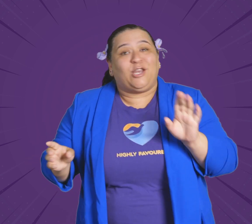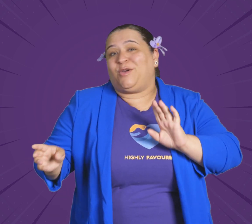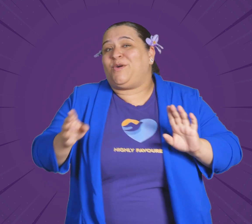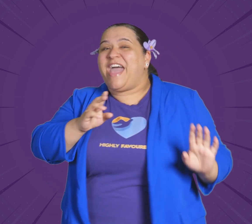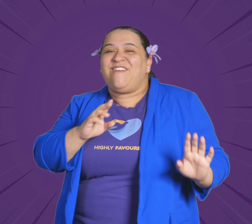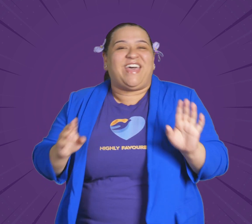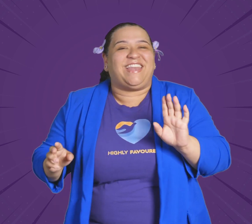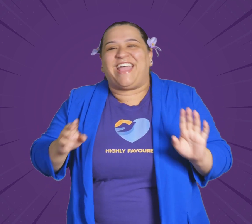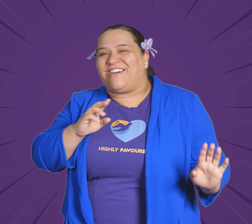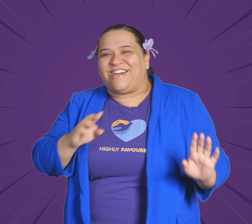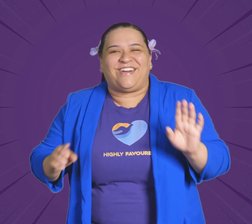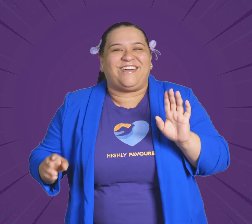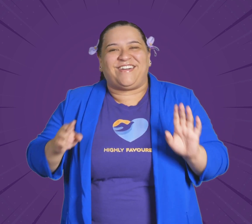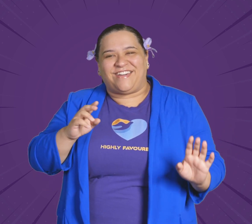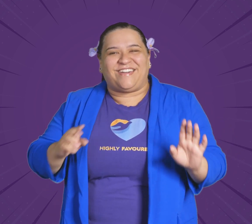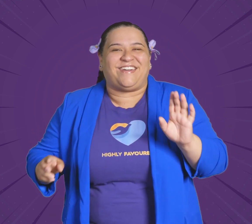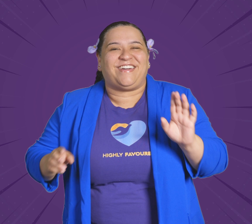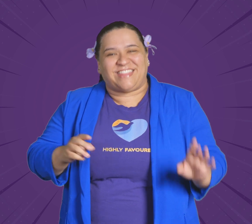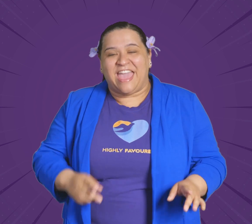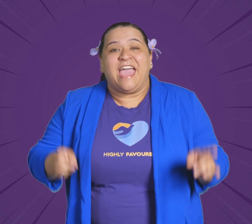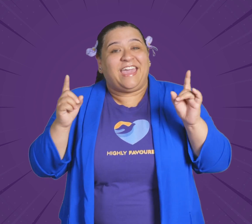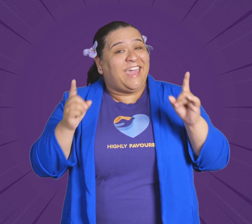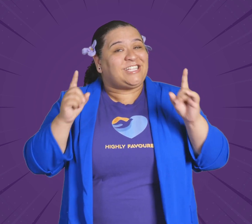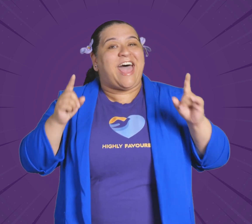New heaven and earth,